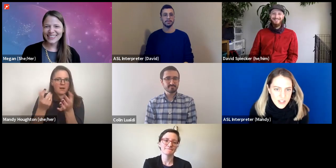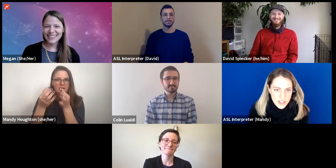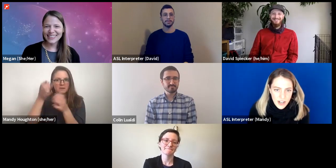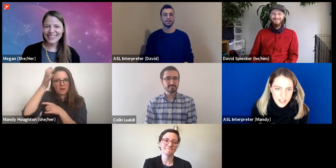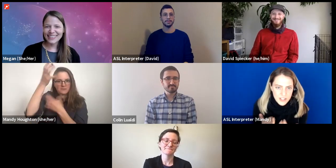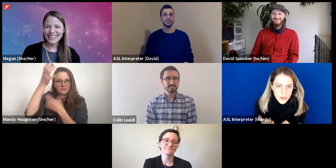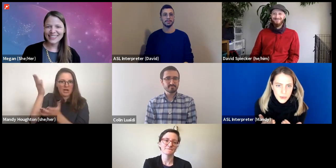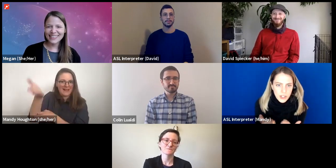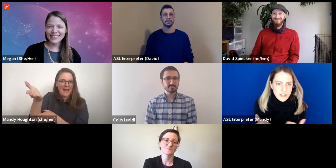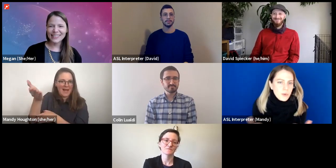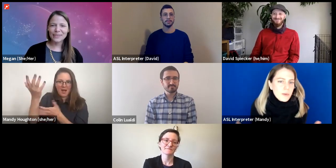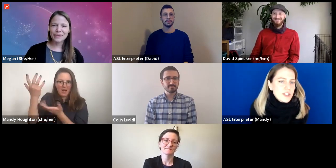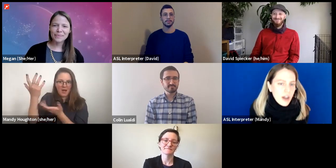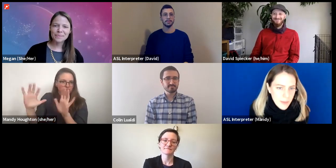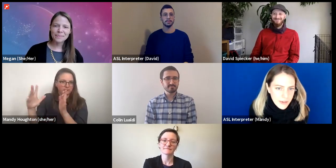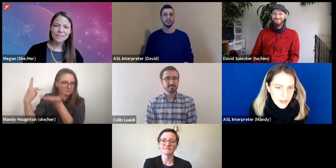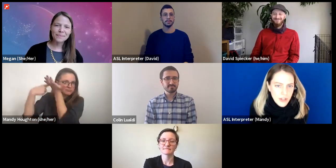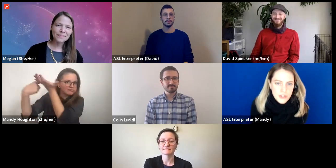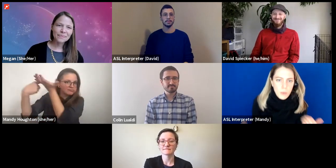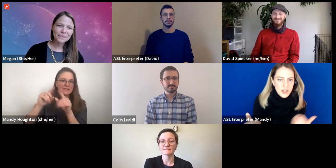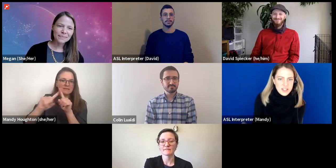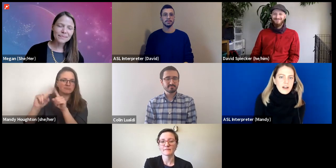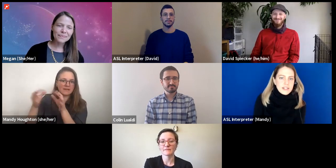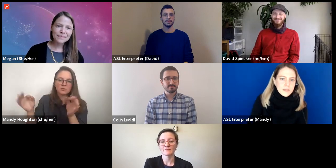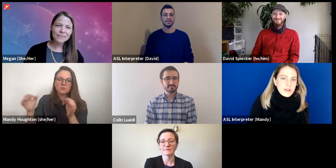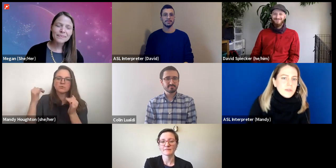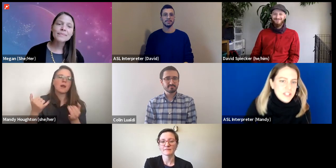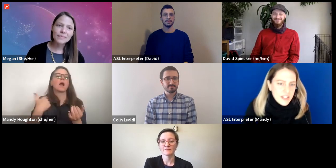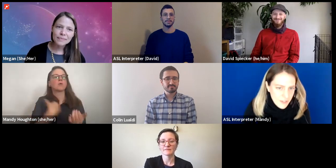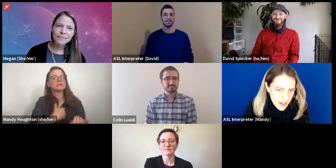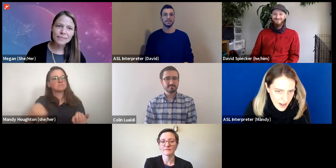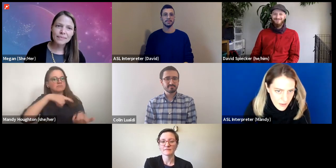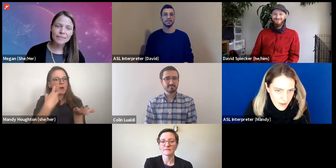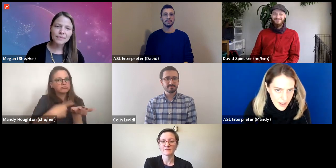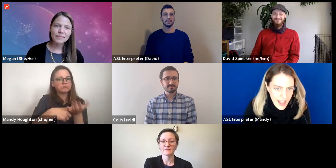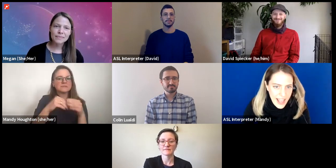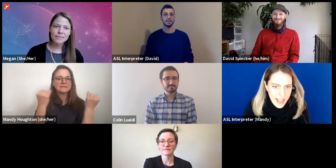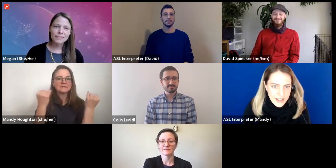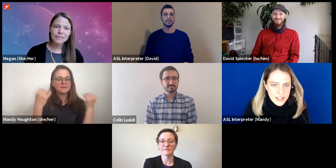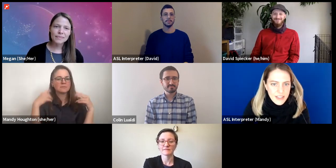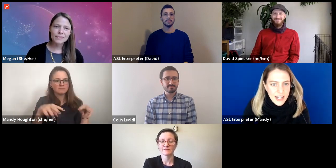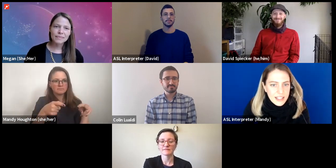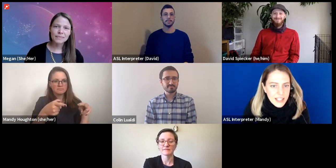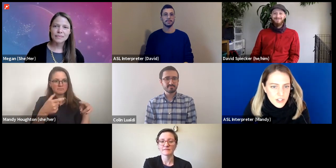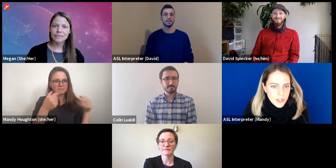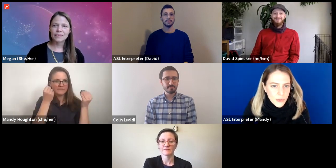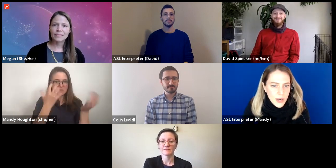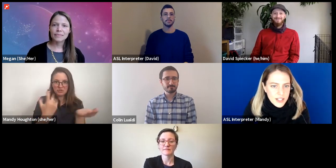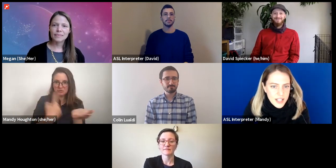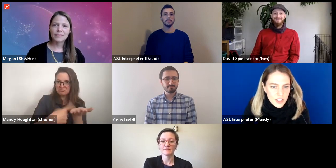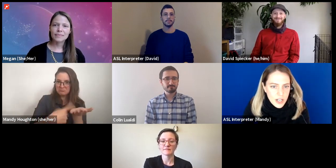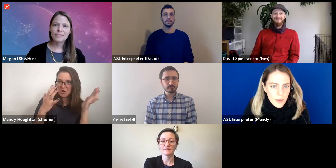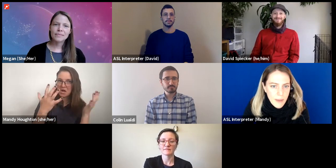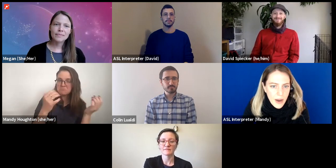happens by starting to look into what are we talking about? So what is the concept that we're discussing right now? And then it leads to